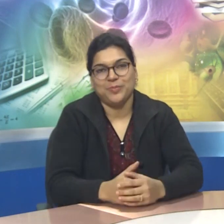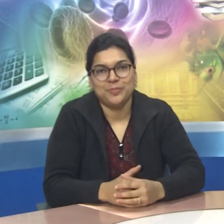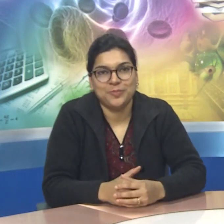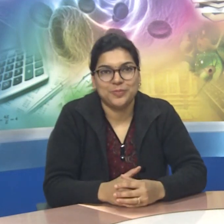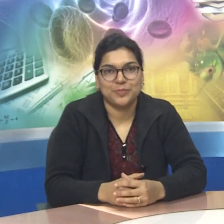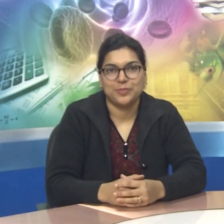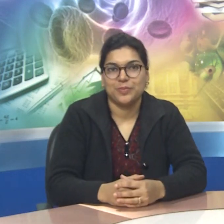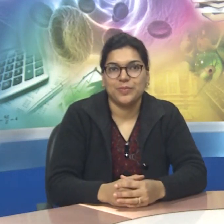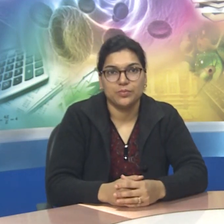for composite book.